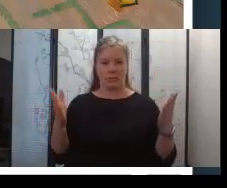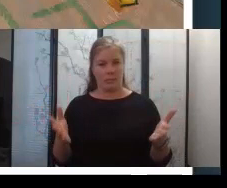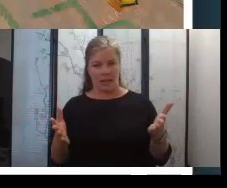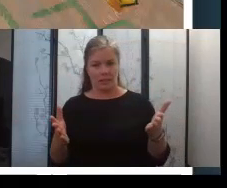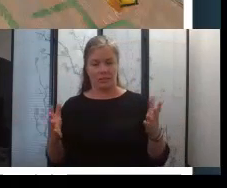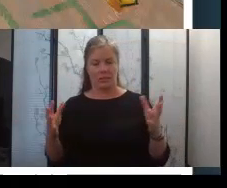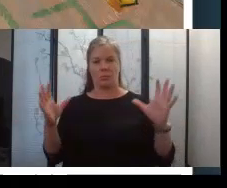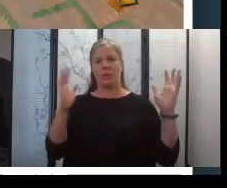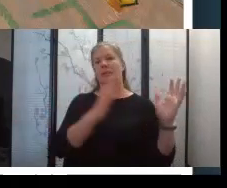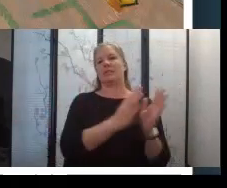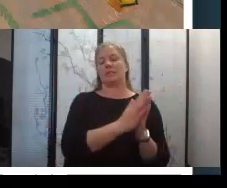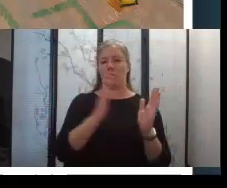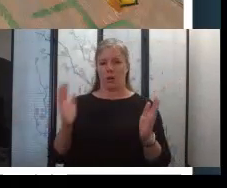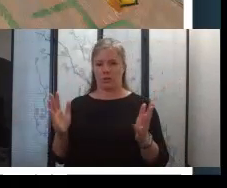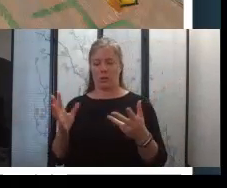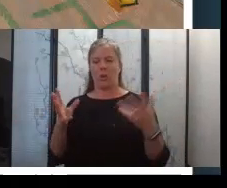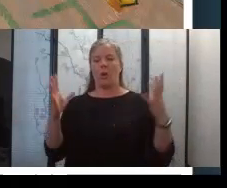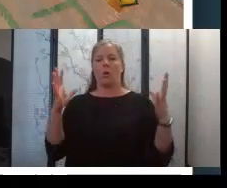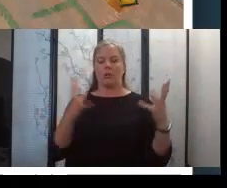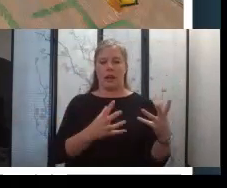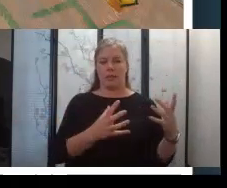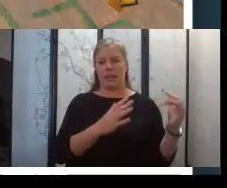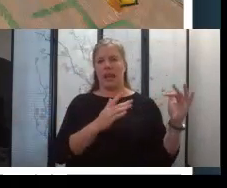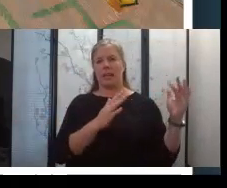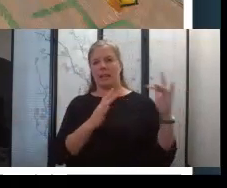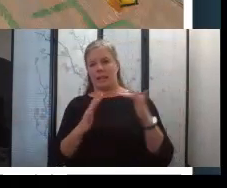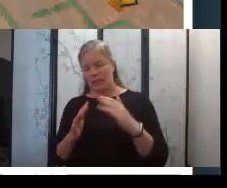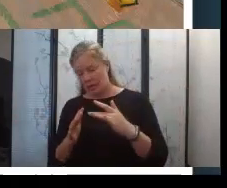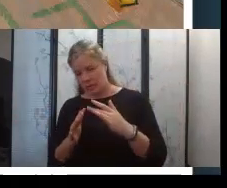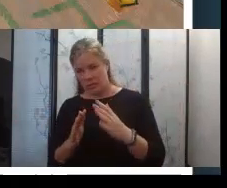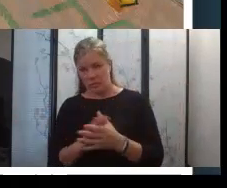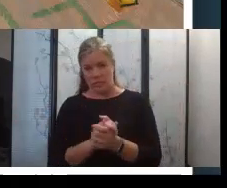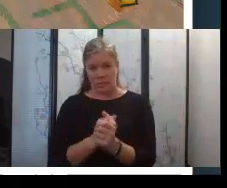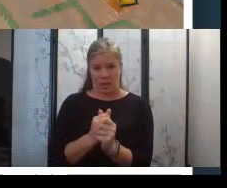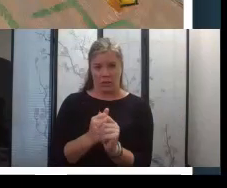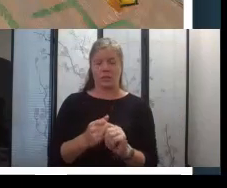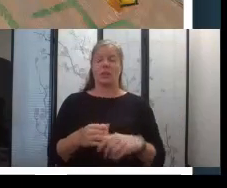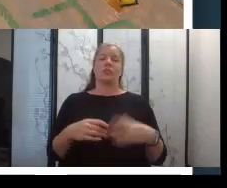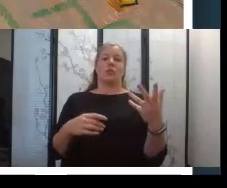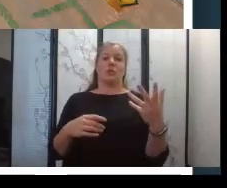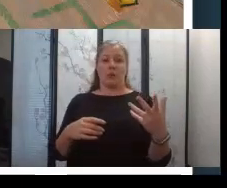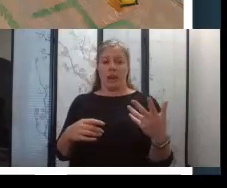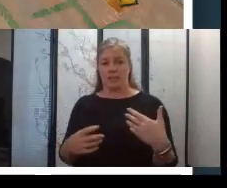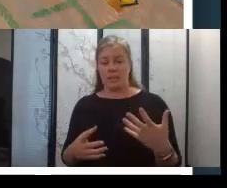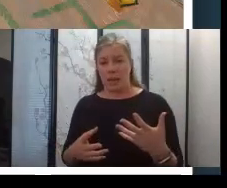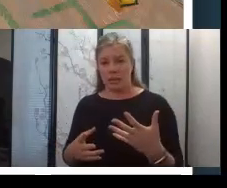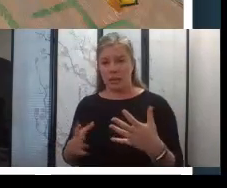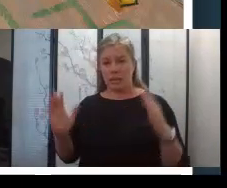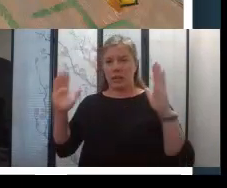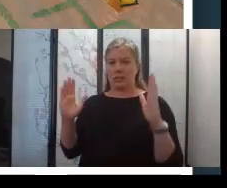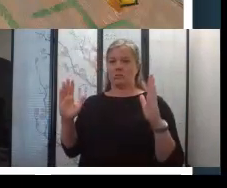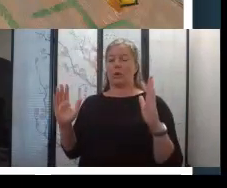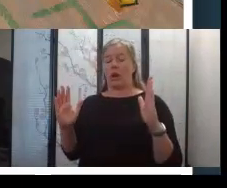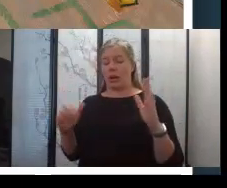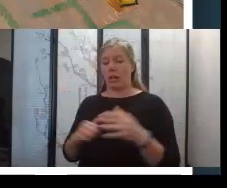start with the mat. So big to small. So what's happening and then getting down to those details. So for ASL,